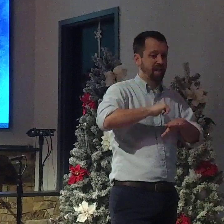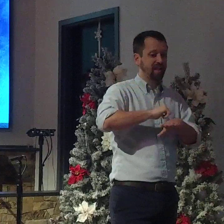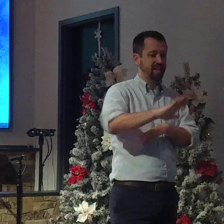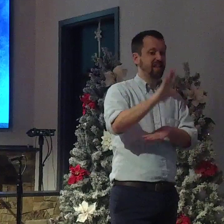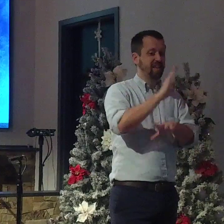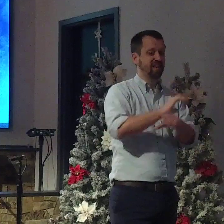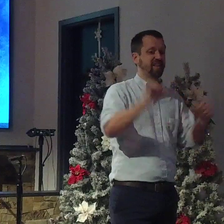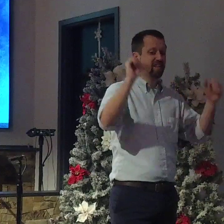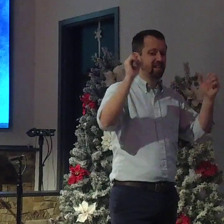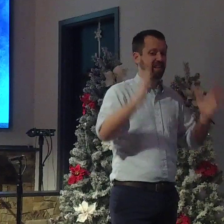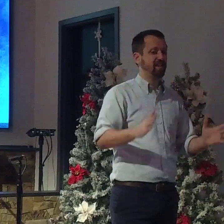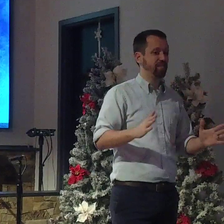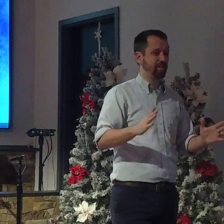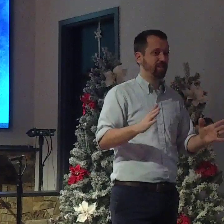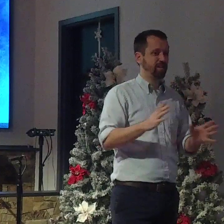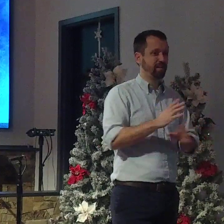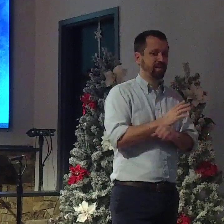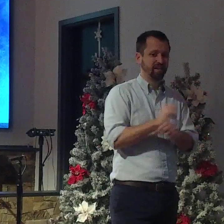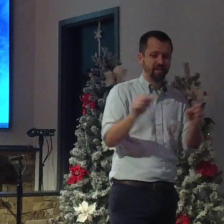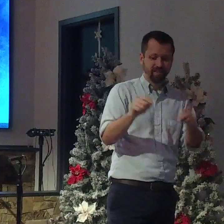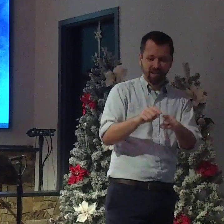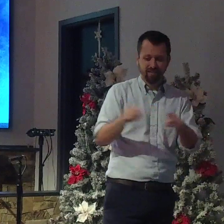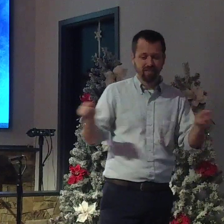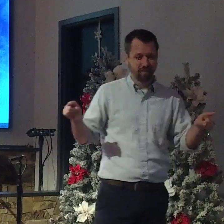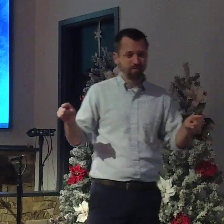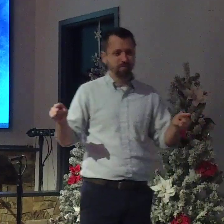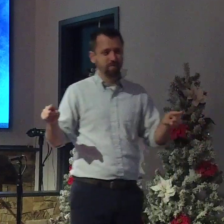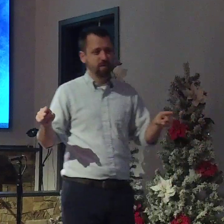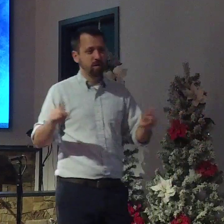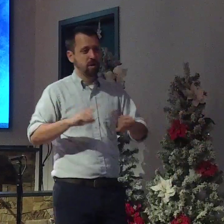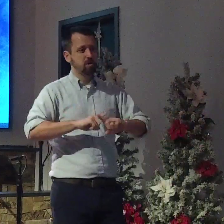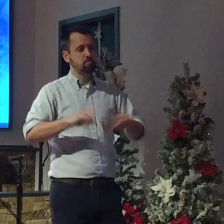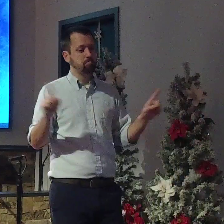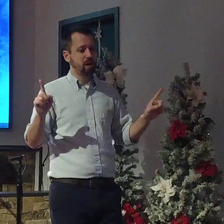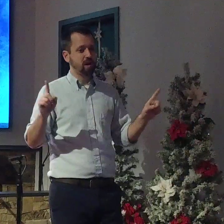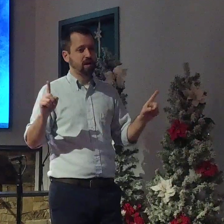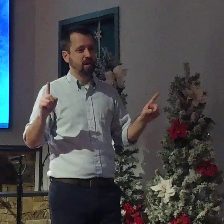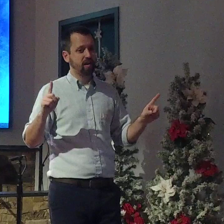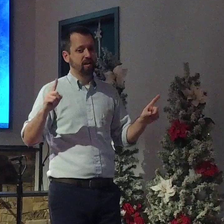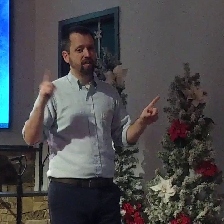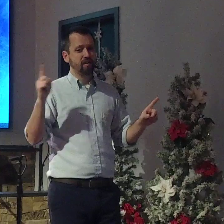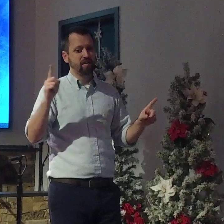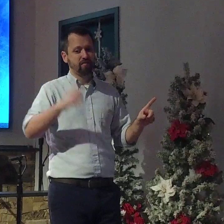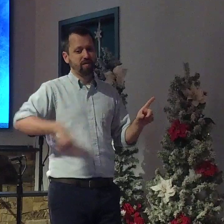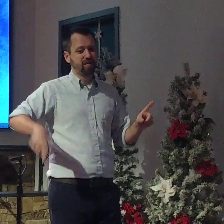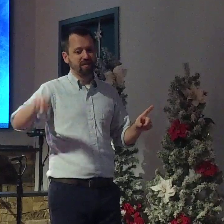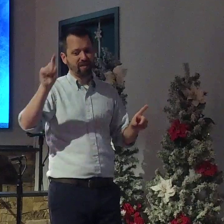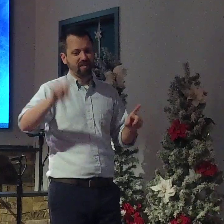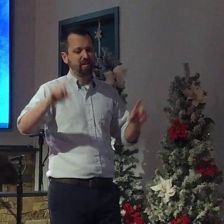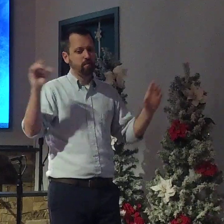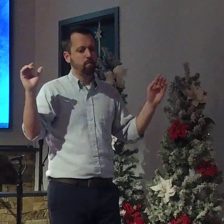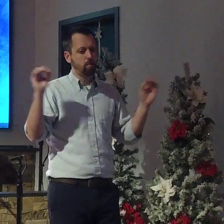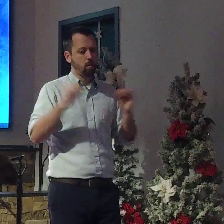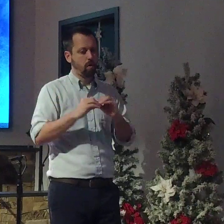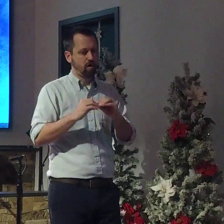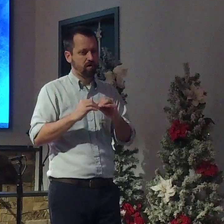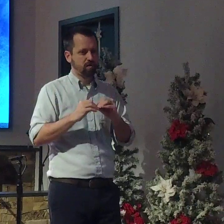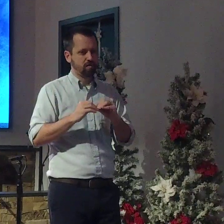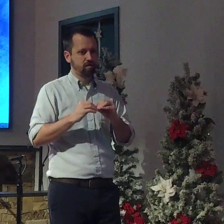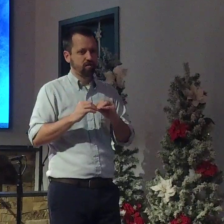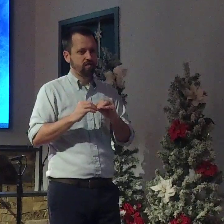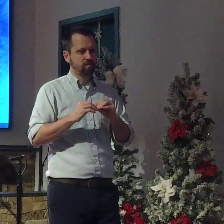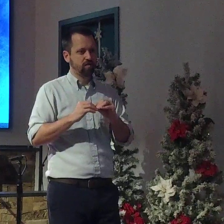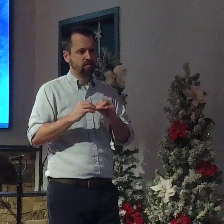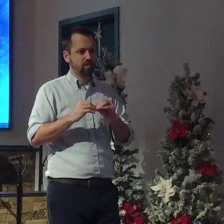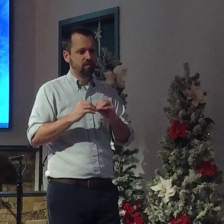this life today. It will affect your life. It will affect your relationship with others. And it will